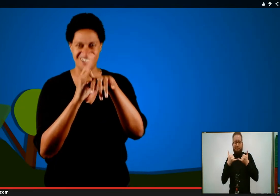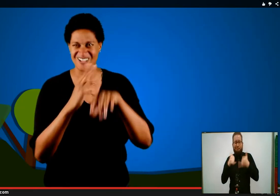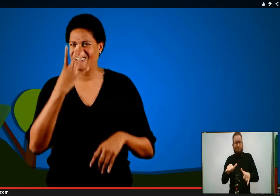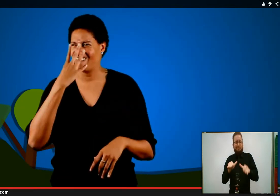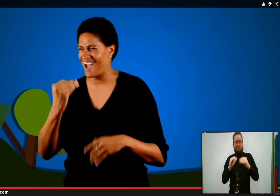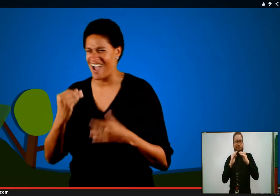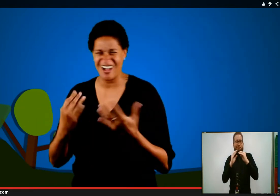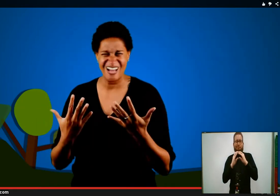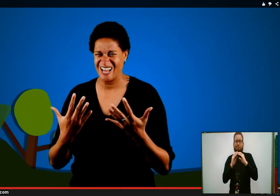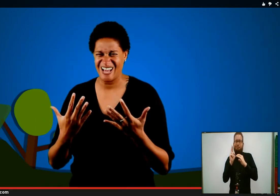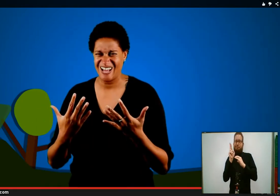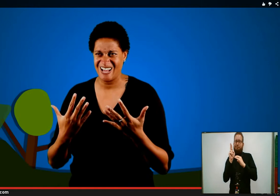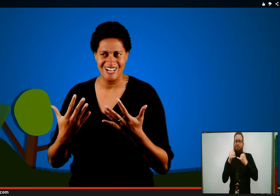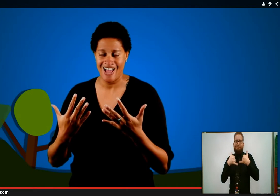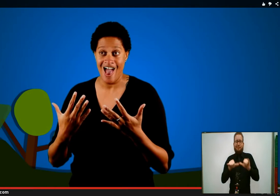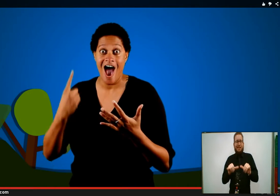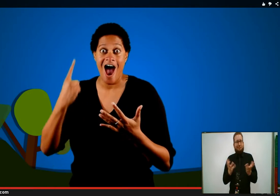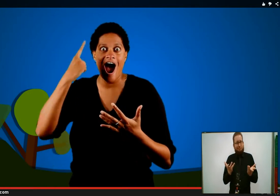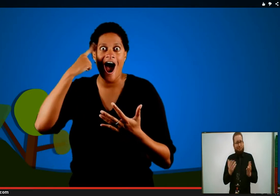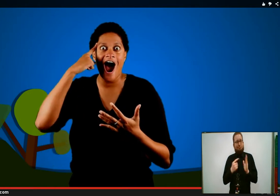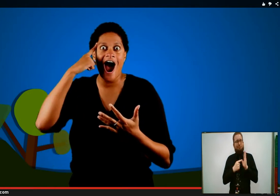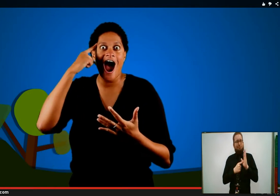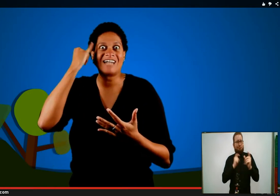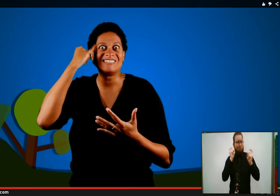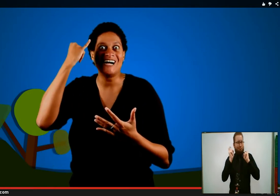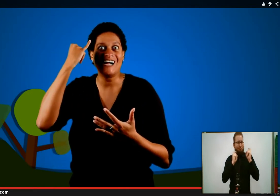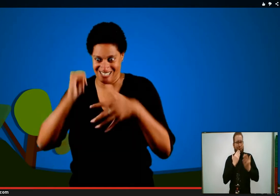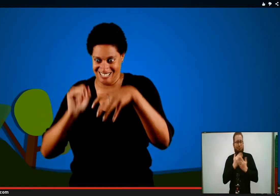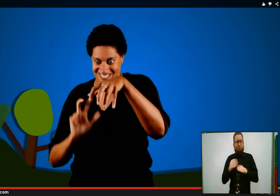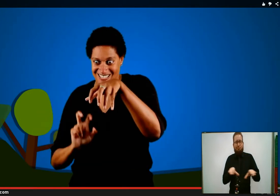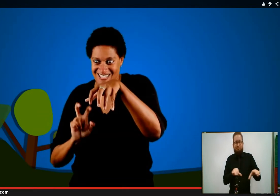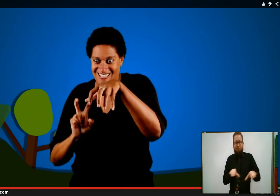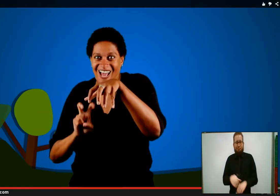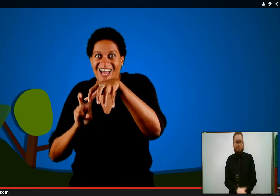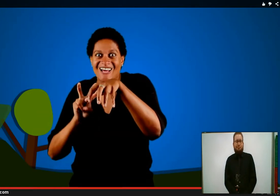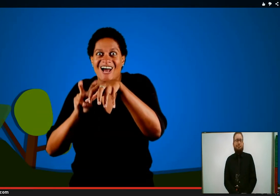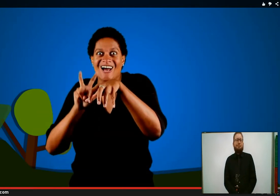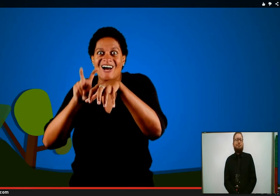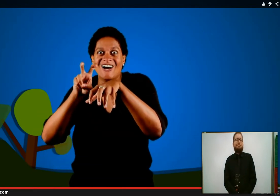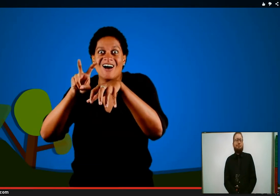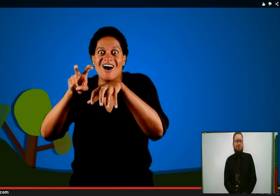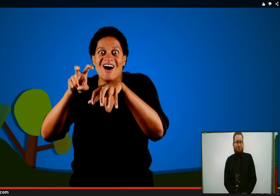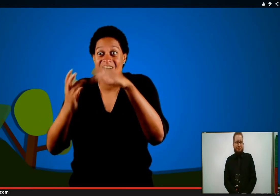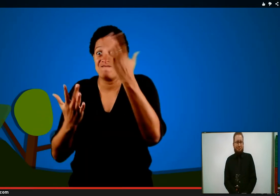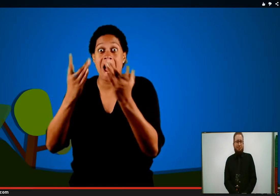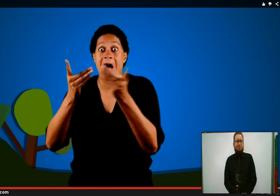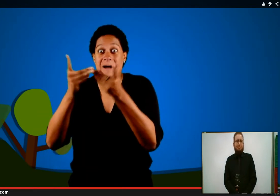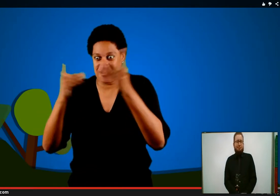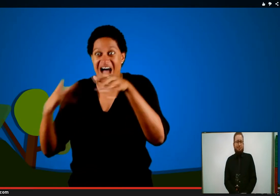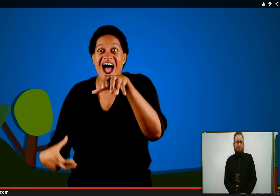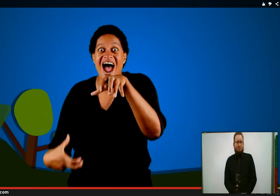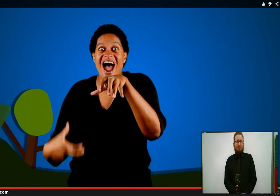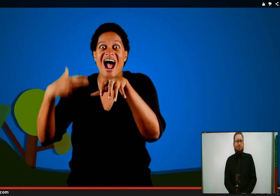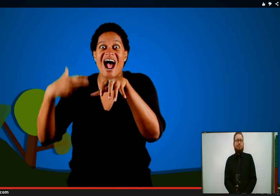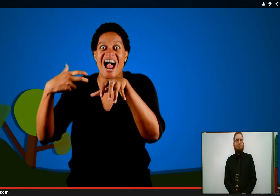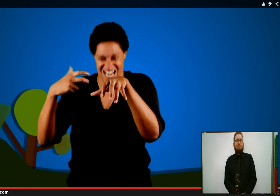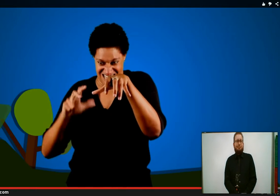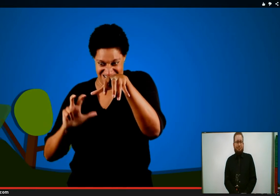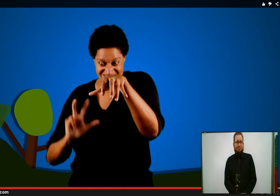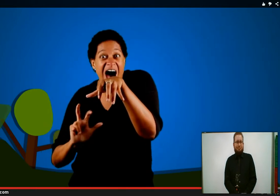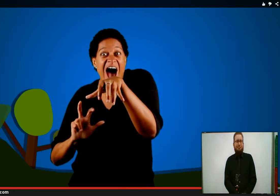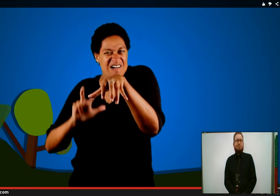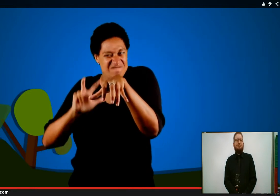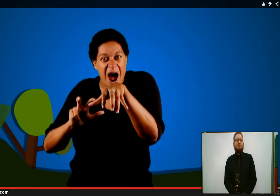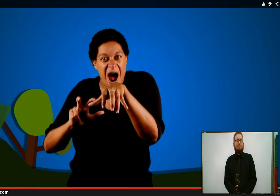the breath, but it just stayed. Everything, the chimney stayed. Good facial expression for that action.